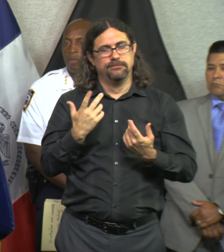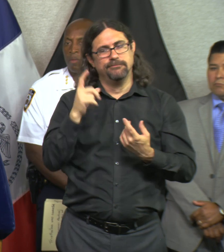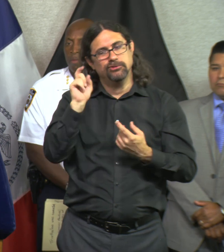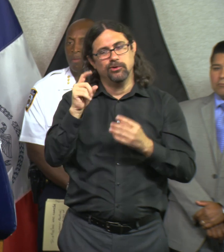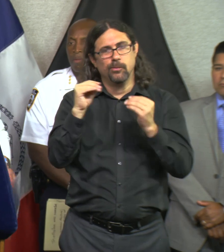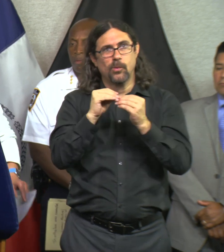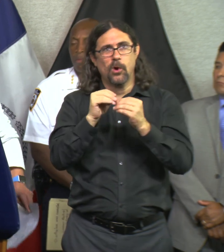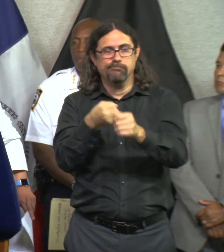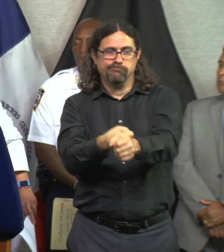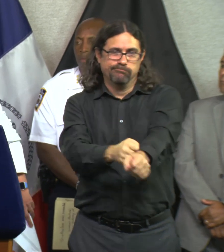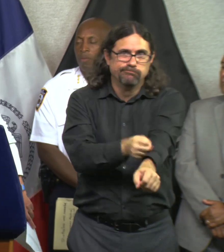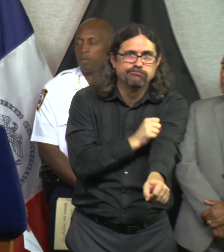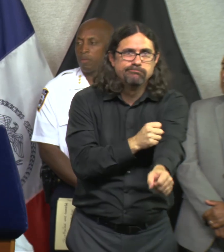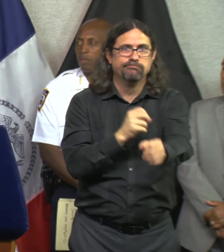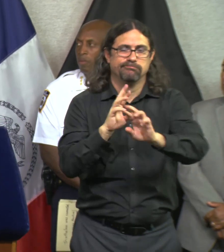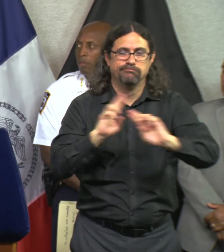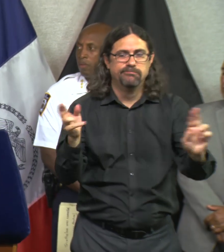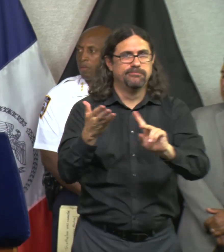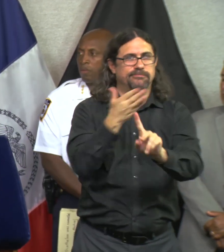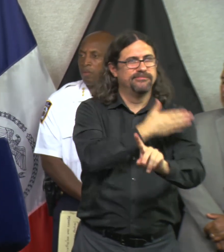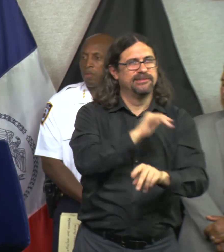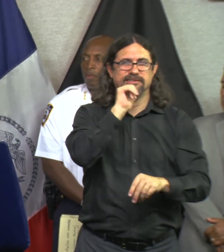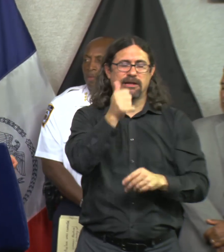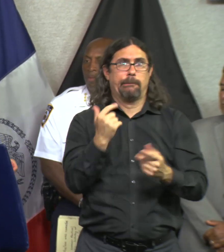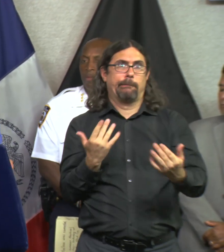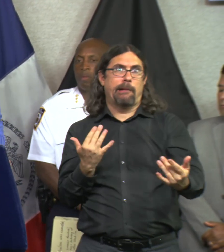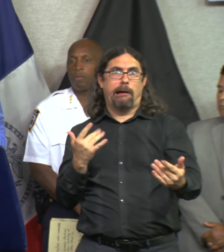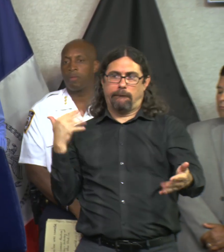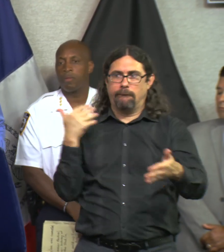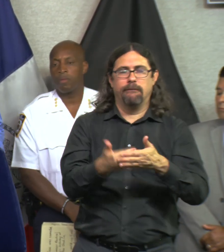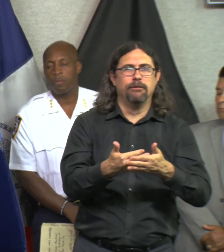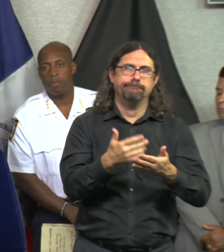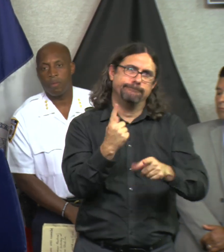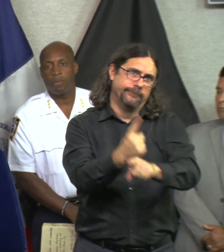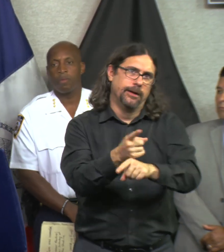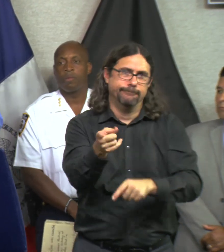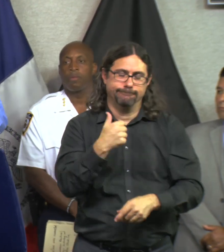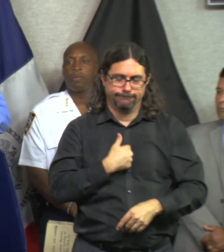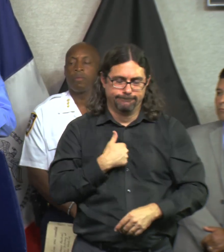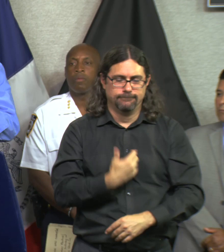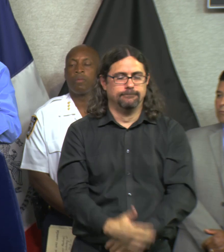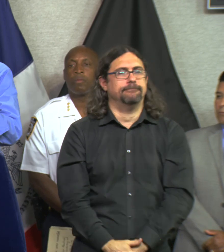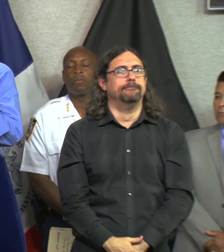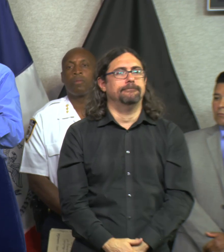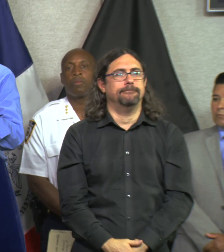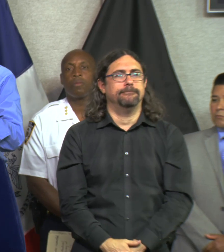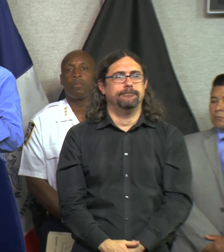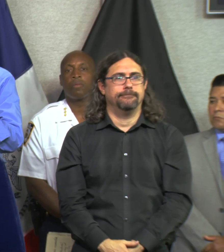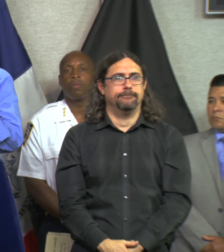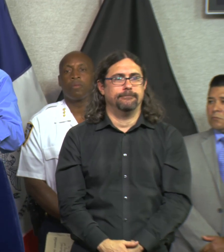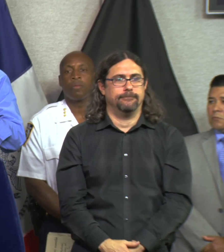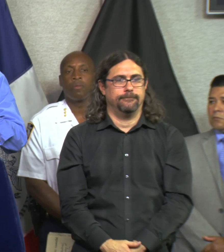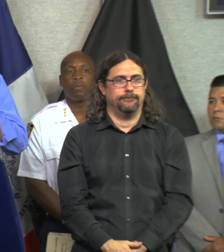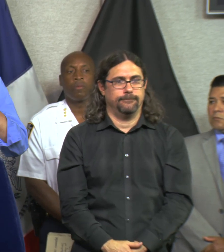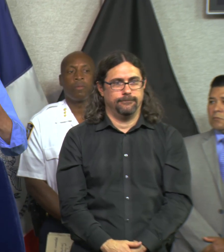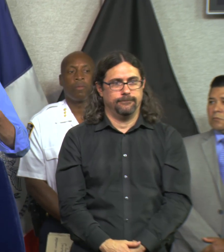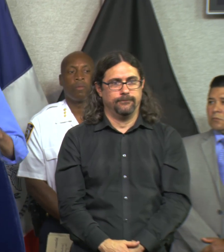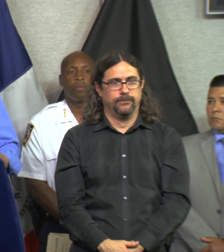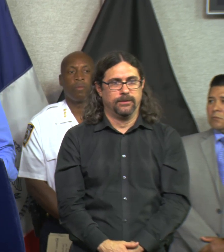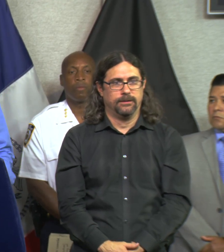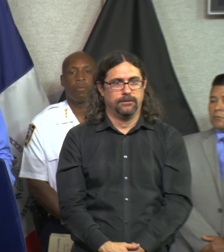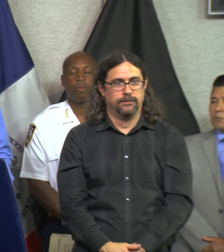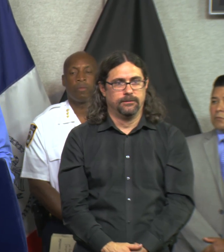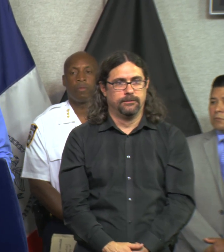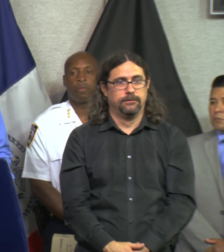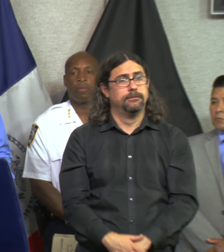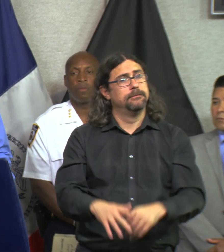occur. Thank you. And look, we finally will have the long-term leadership we've been waiting for at NYCHA